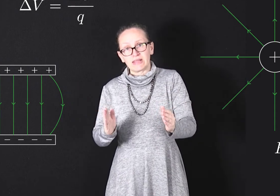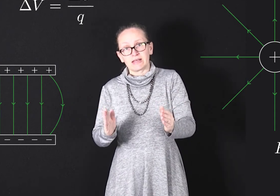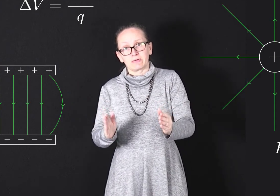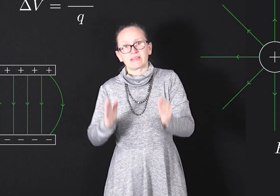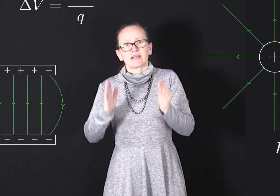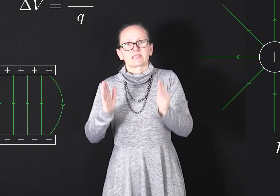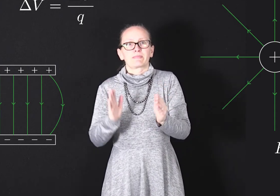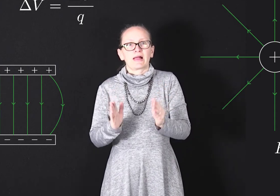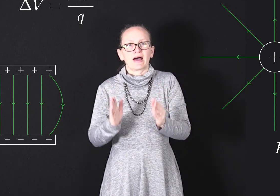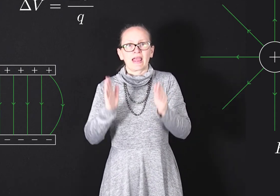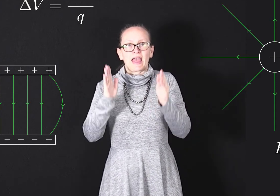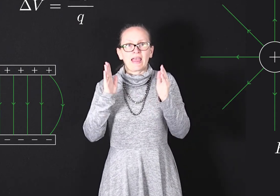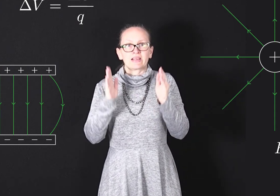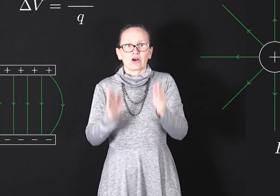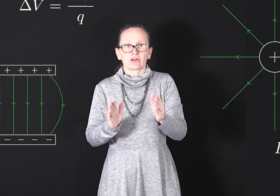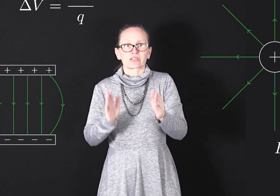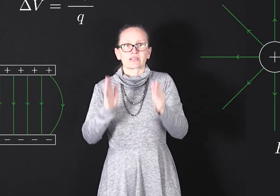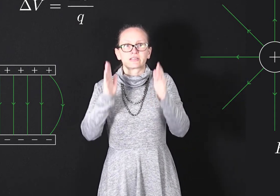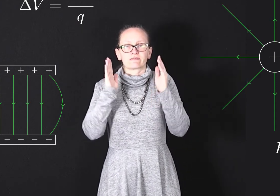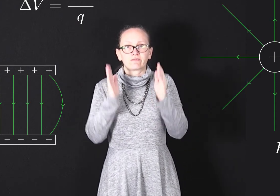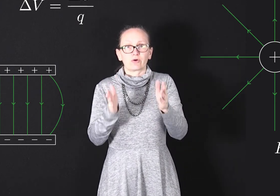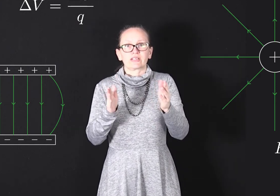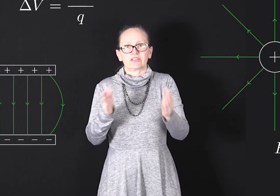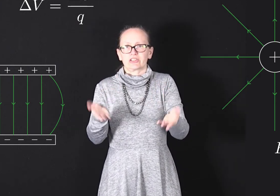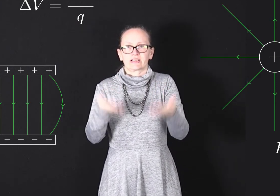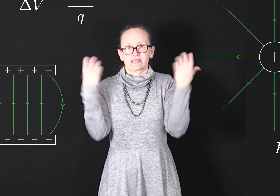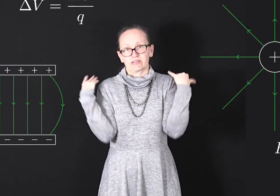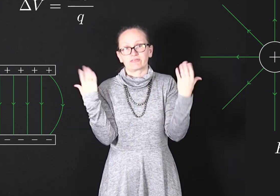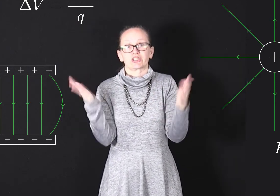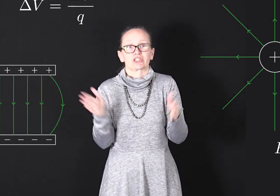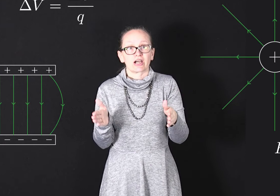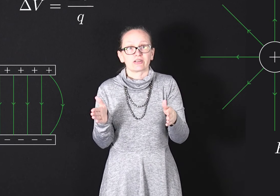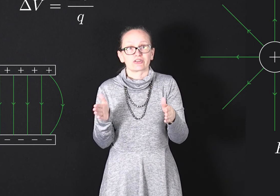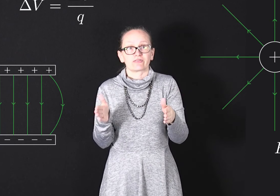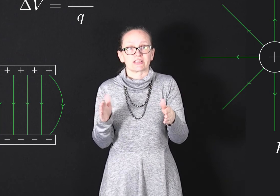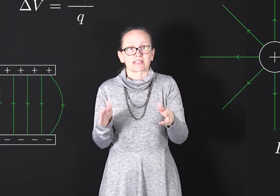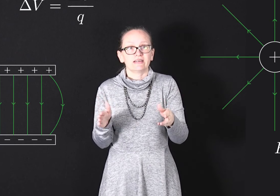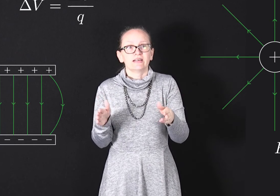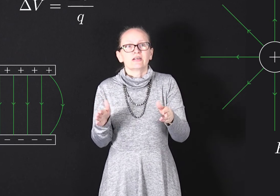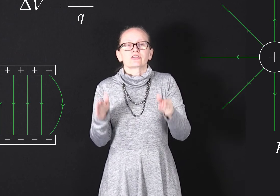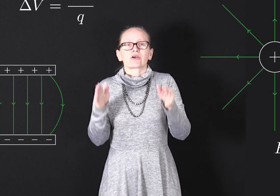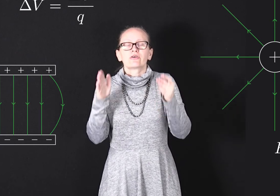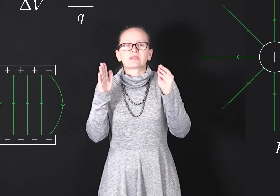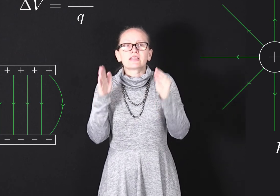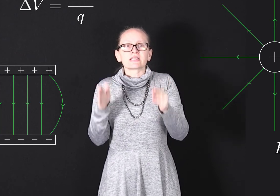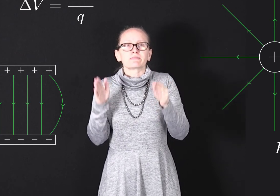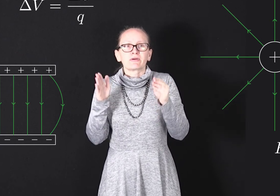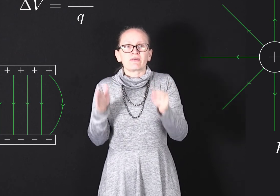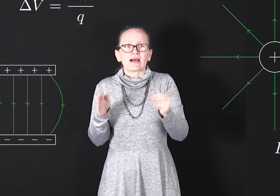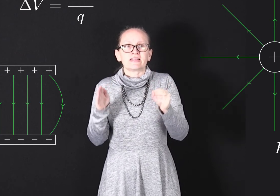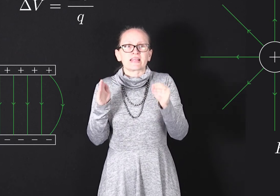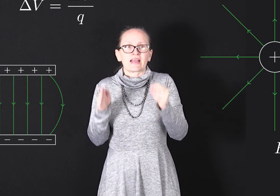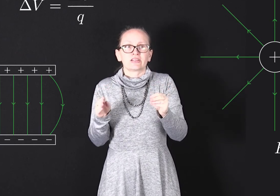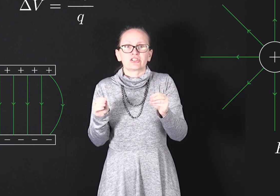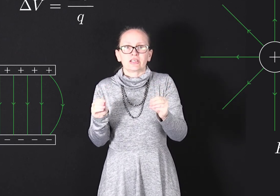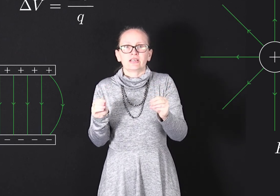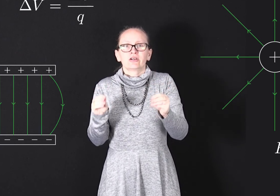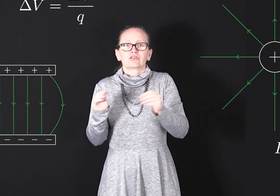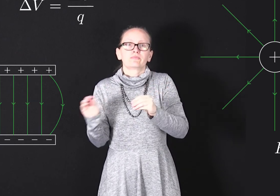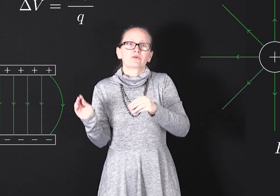familiar with, supply a constant voltage until they've discharged, obviously. So this provides energy to move